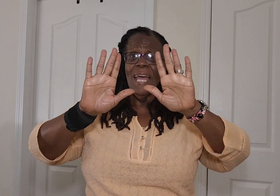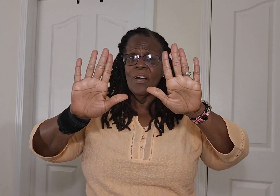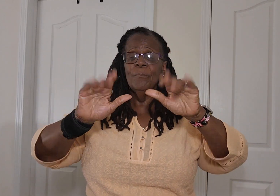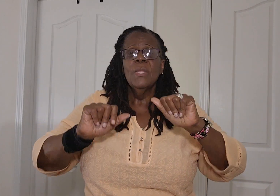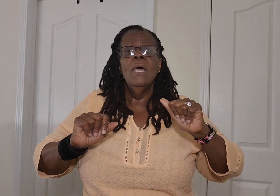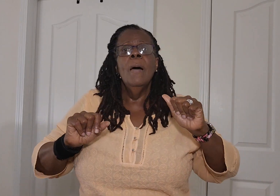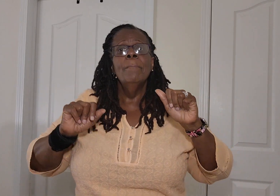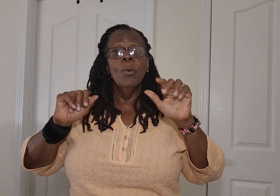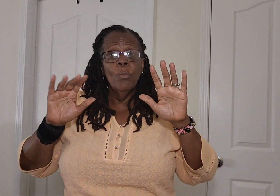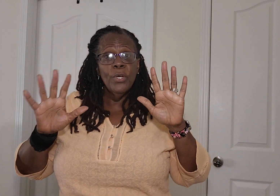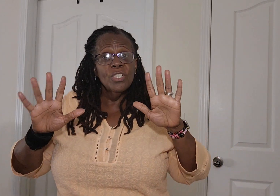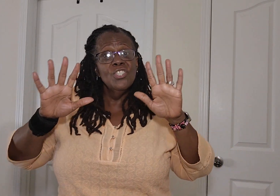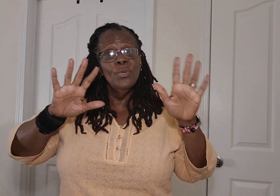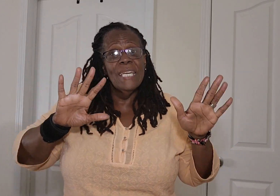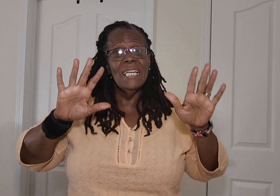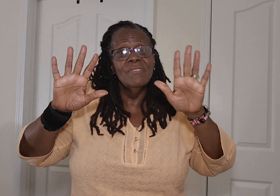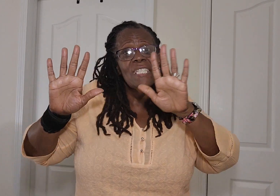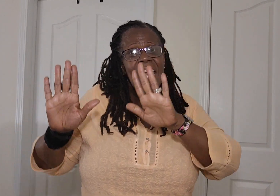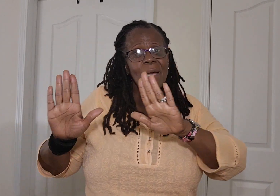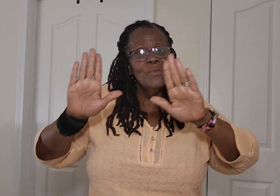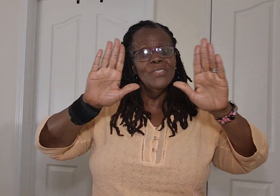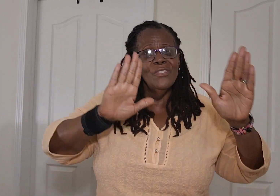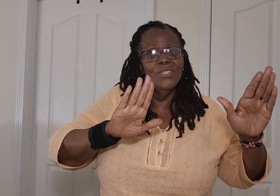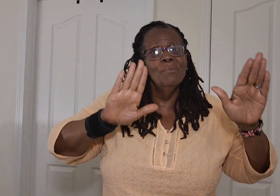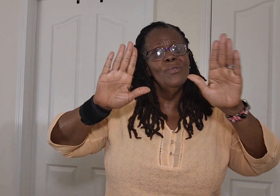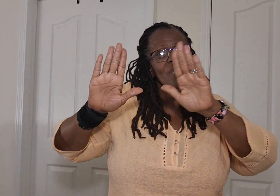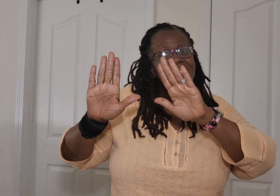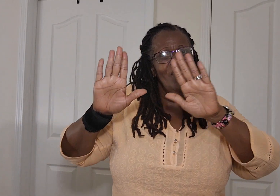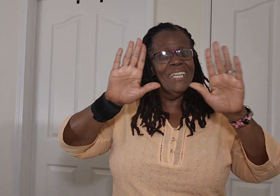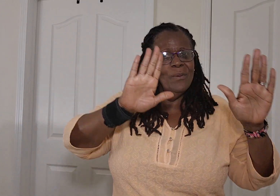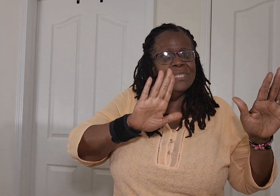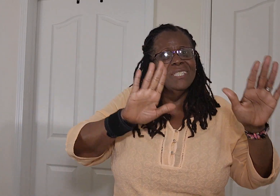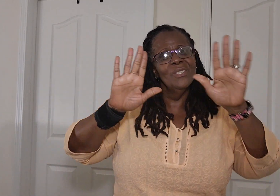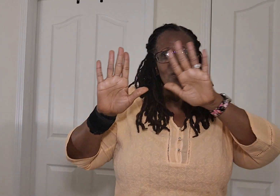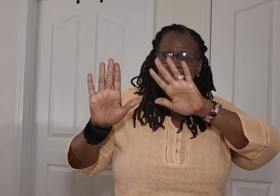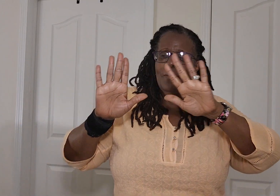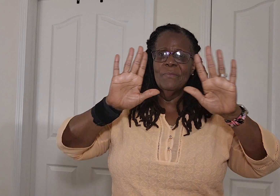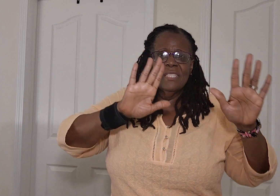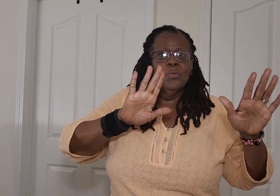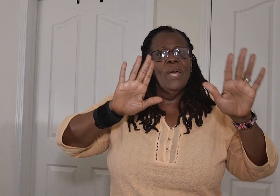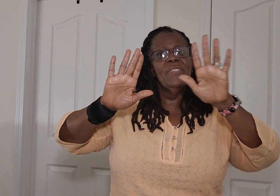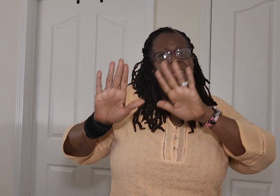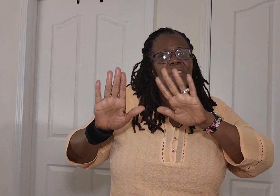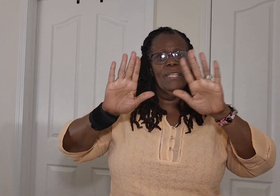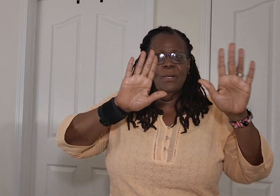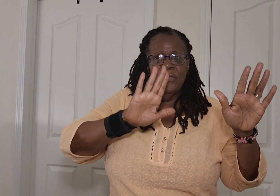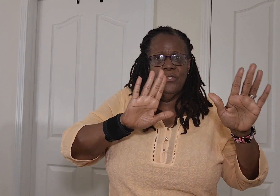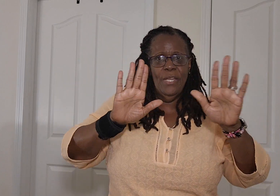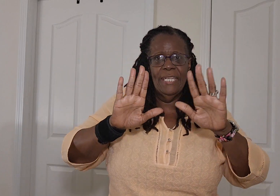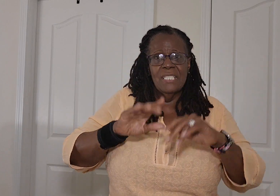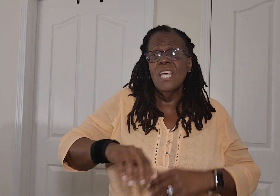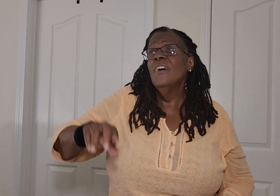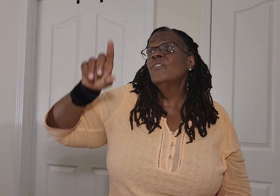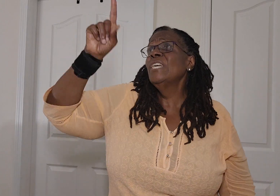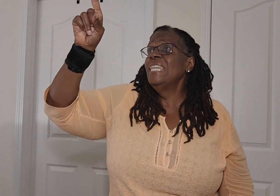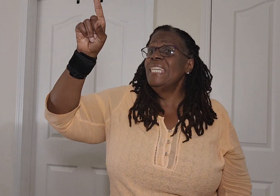push it out. But we're going to do it kind of in time to the music, okay, with a little sway there, okay, with your hands. For he